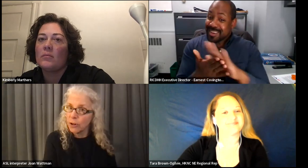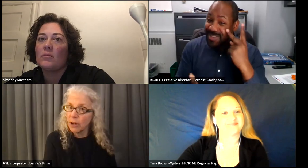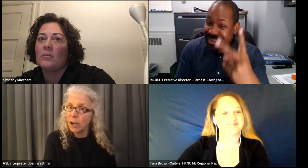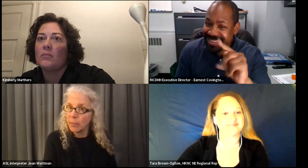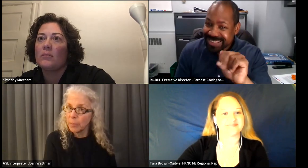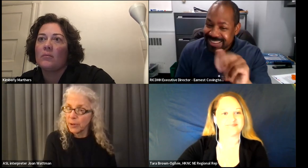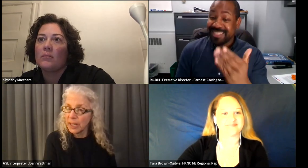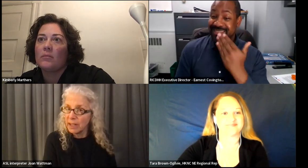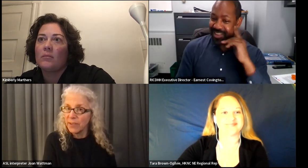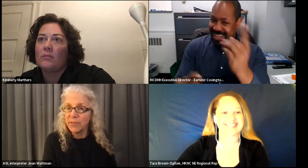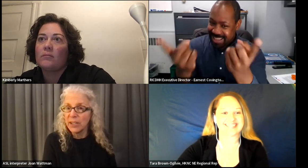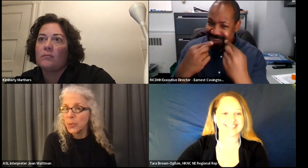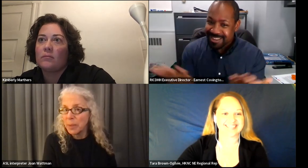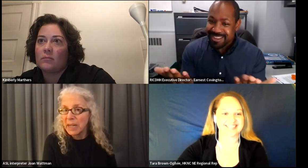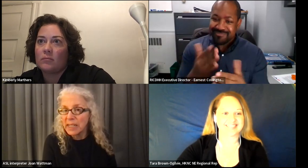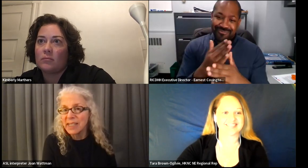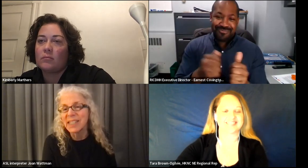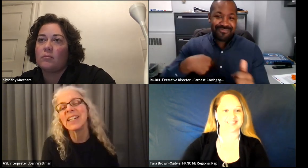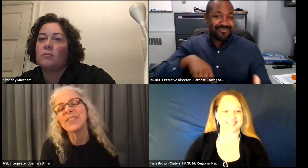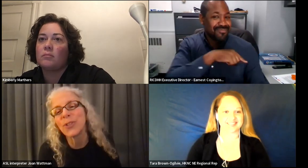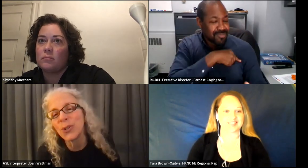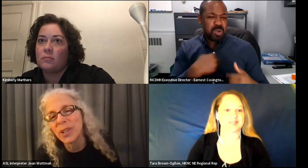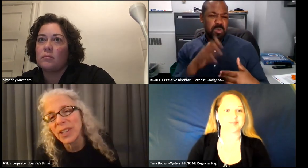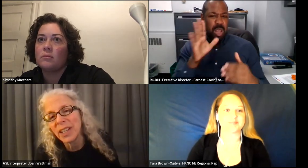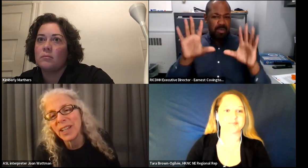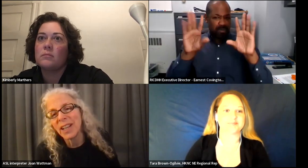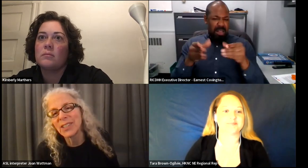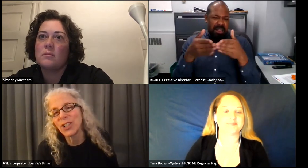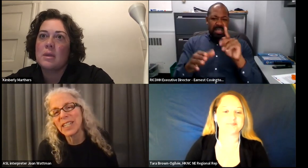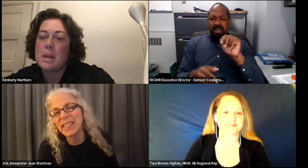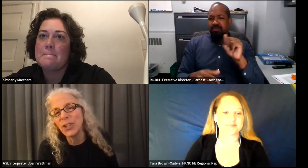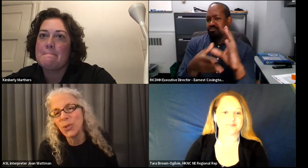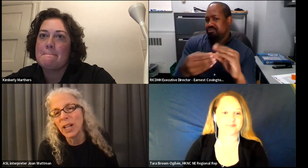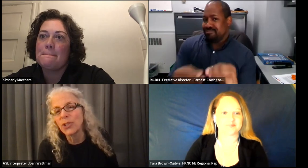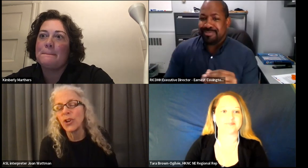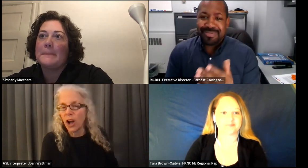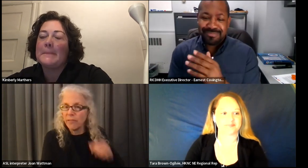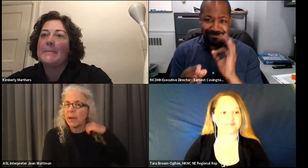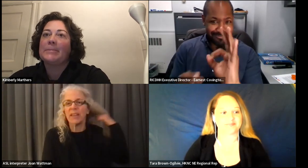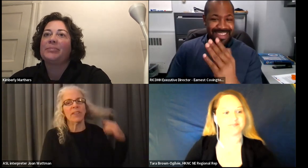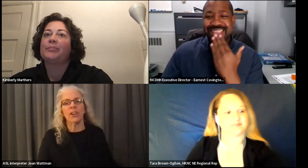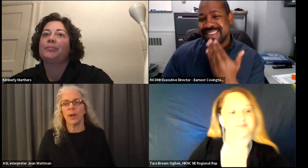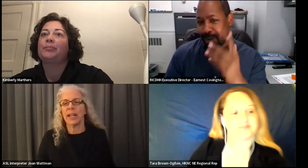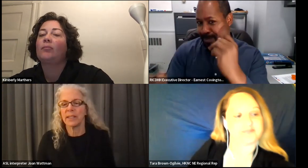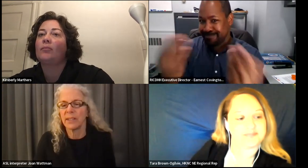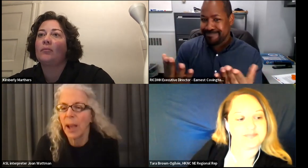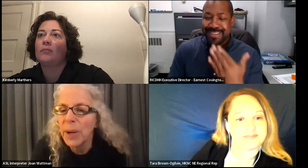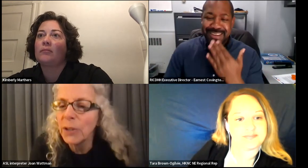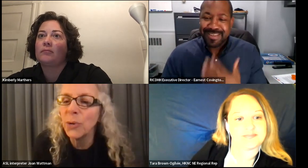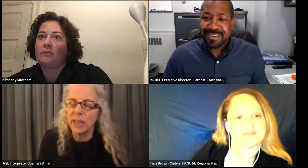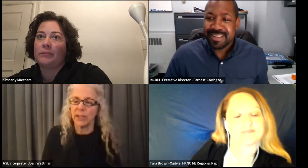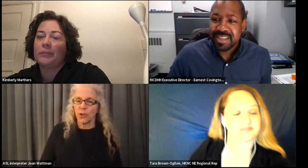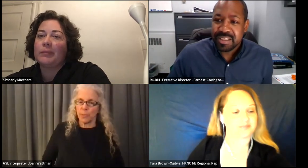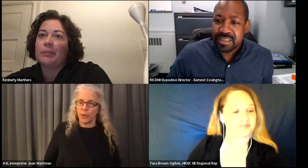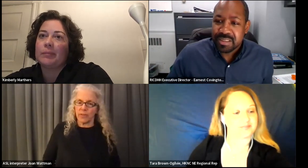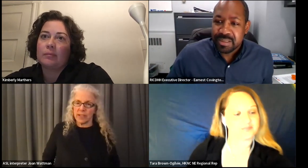speak for a period, 15, 20 minutes. It's nice for you to, it's good to see you. I'll turn off my video, and that way